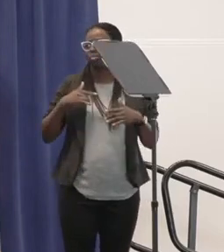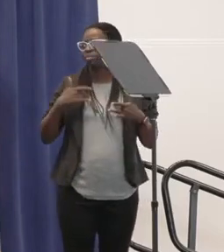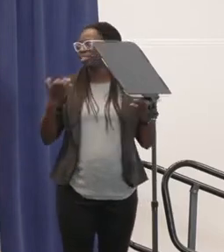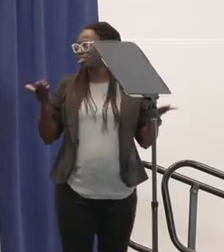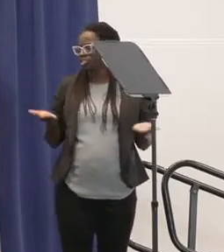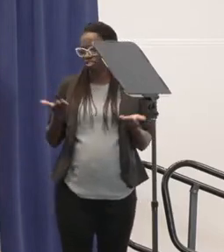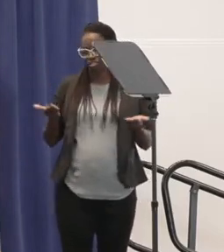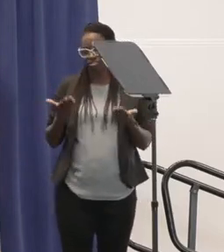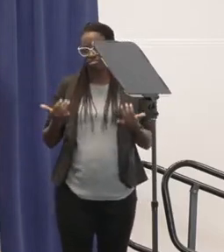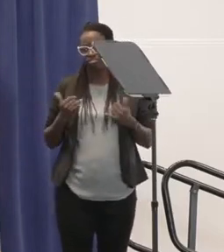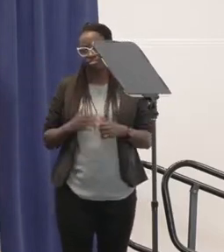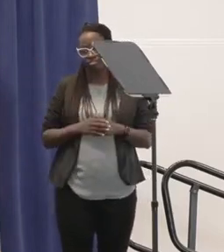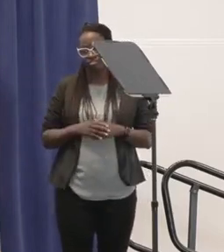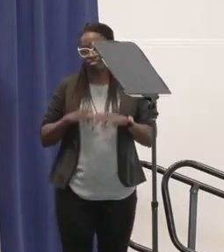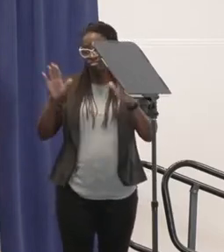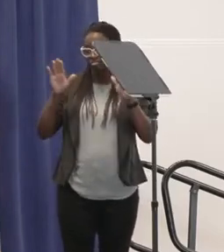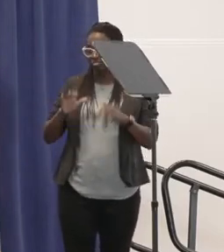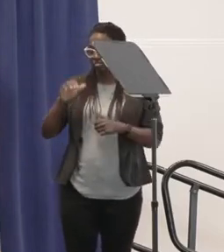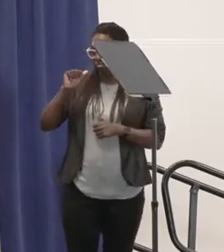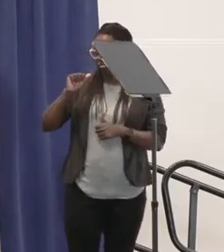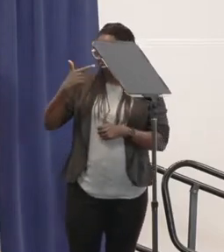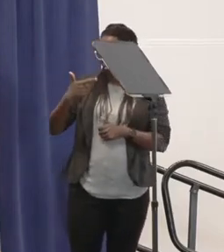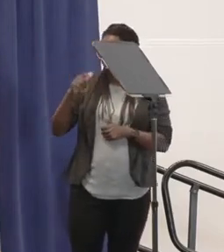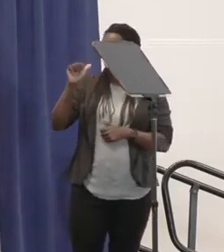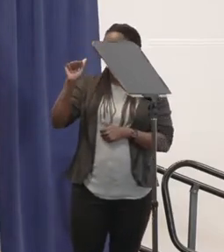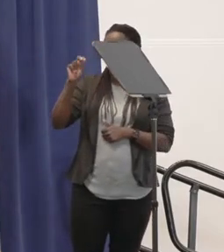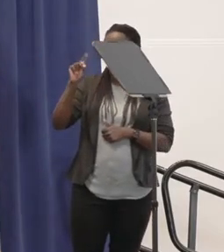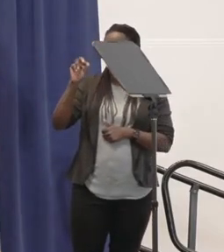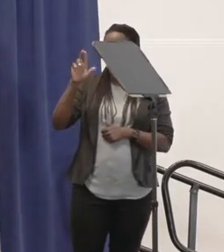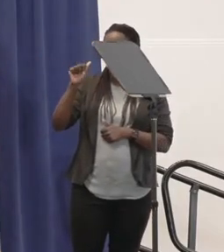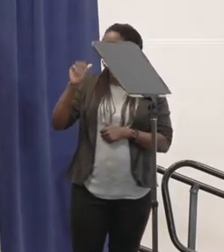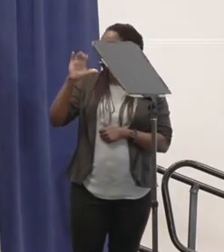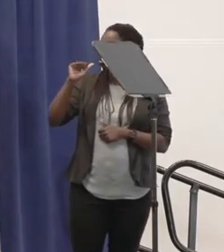fabulous Attorney General, Andrea Campbell, and members of her team.